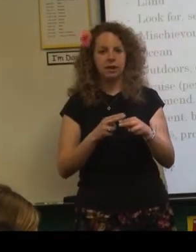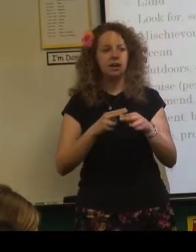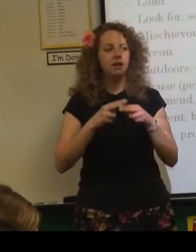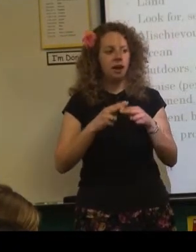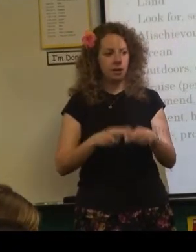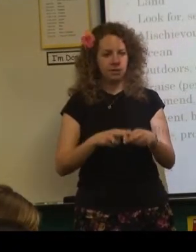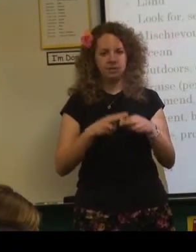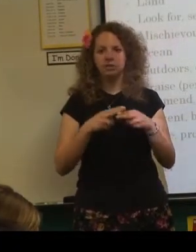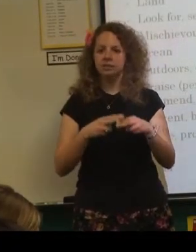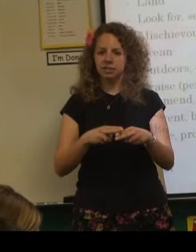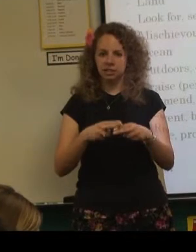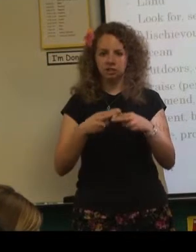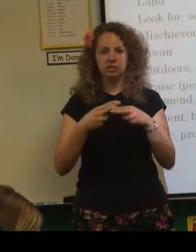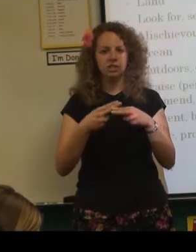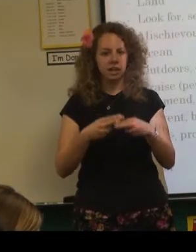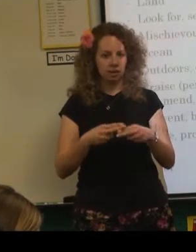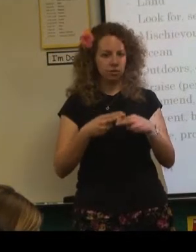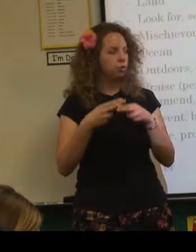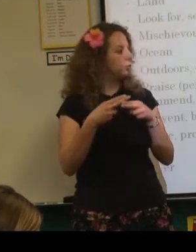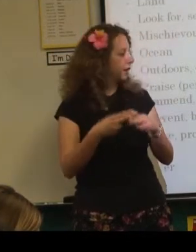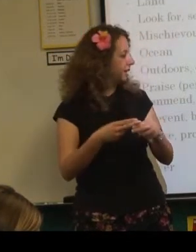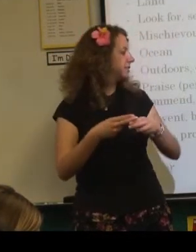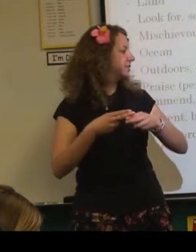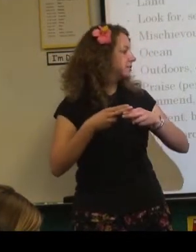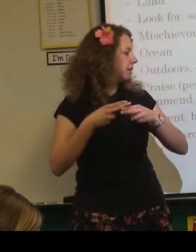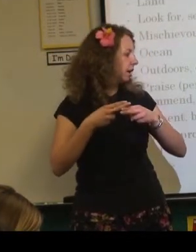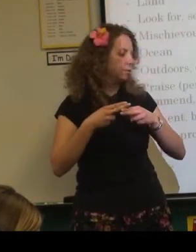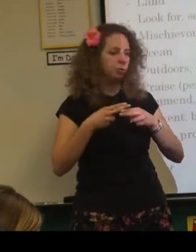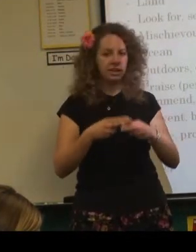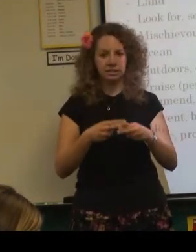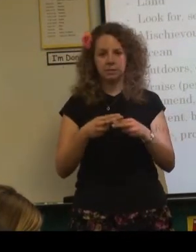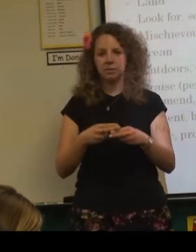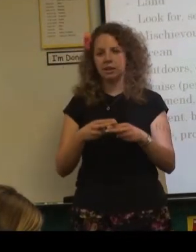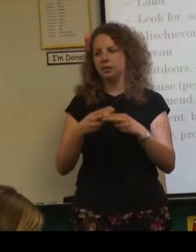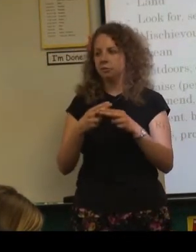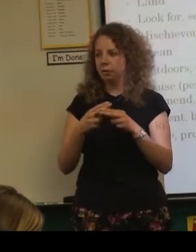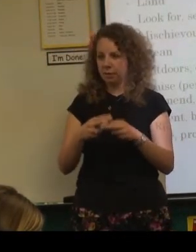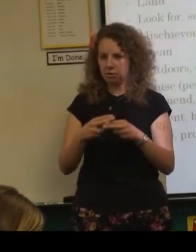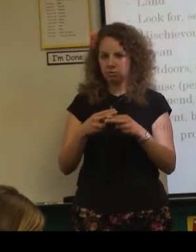way. And then this is just like the weight, weighing something or a pound.